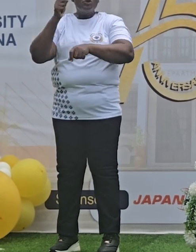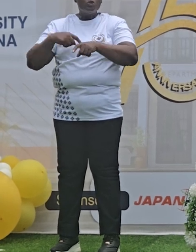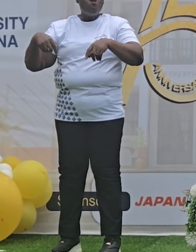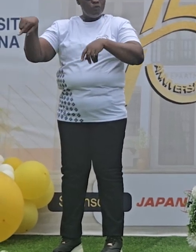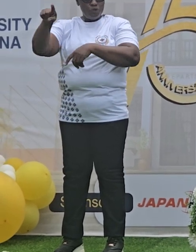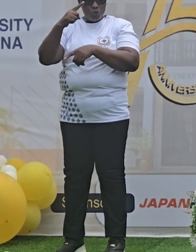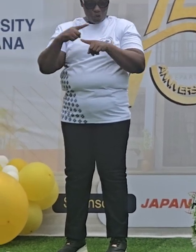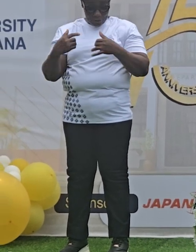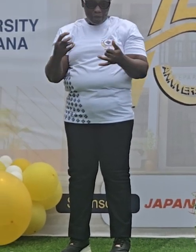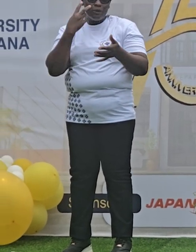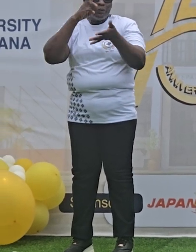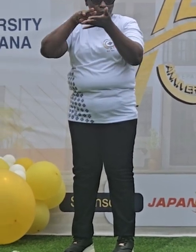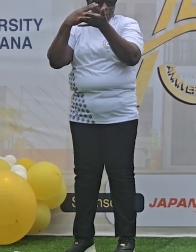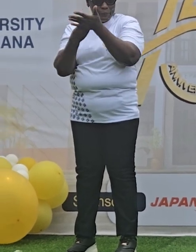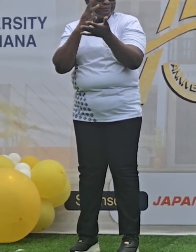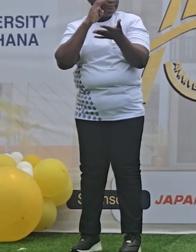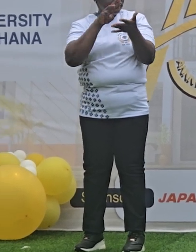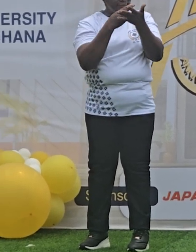have all witnessed.